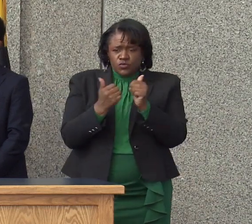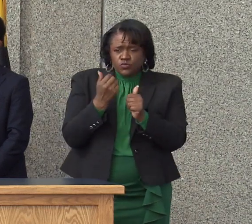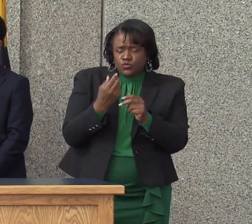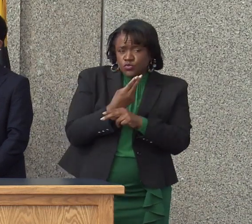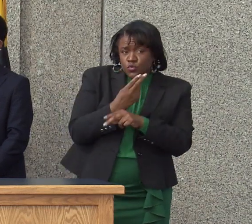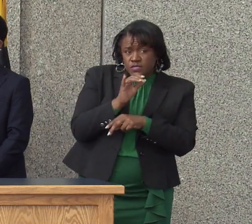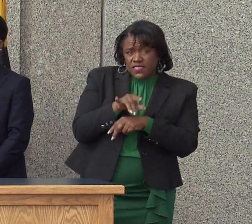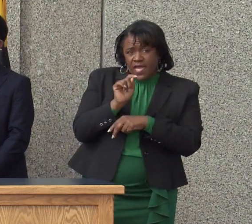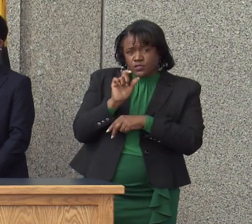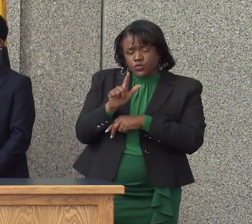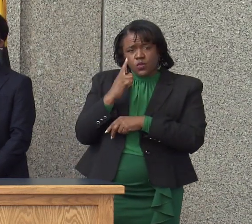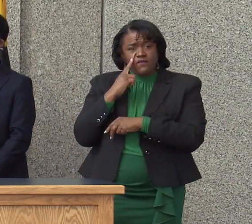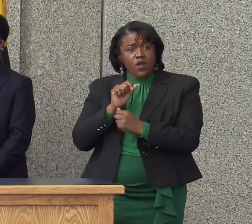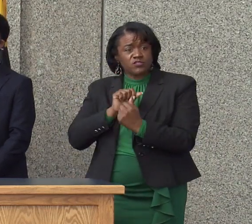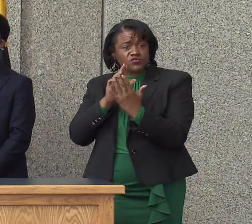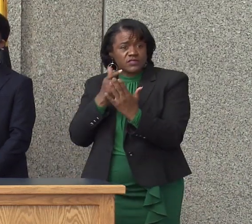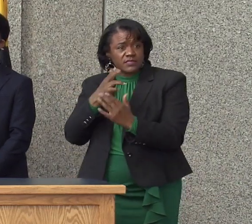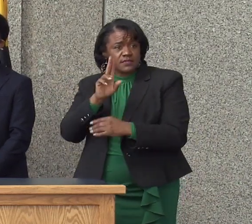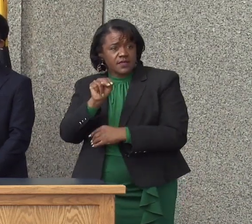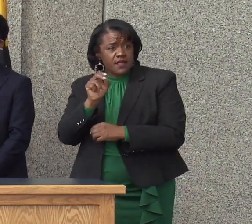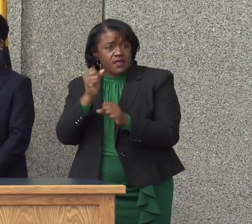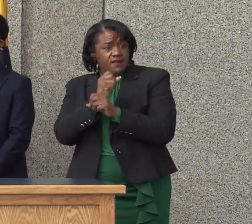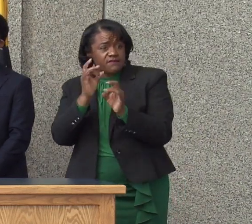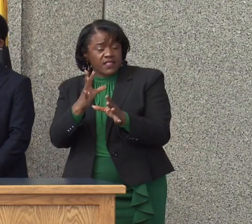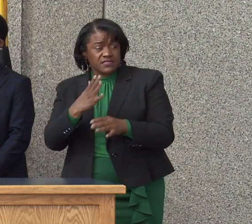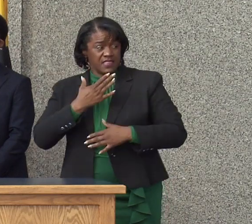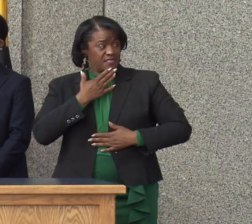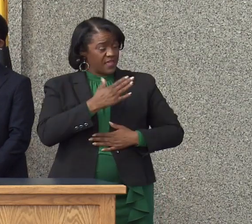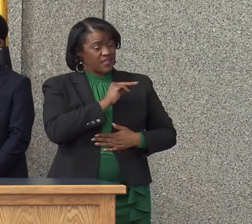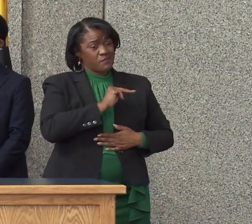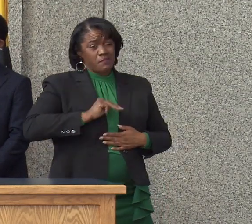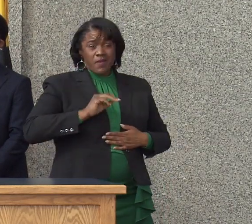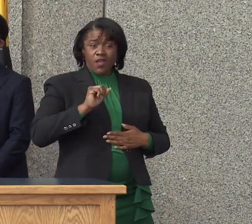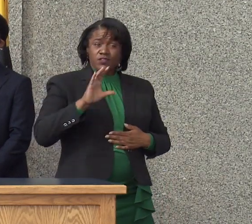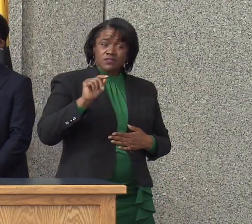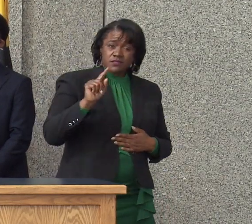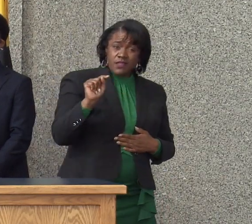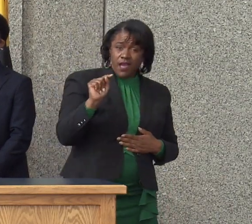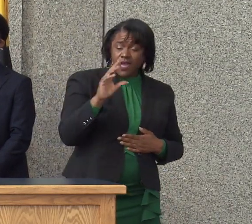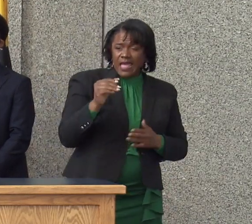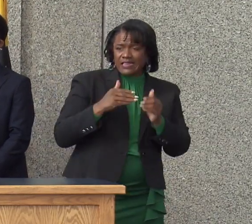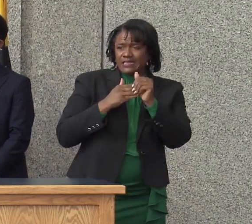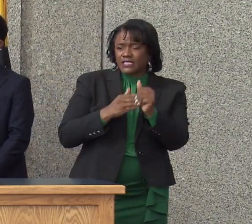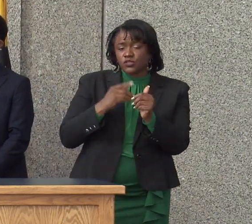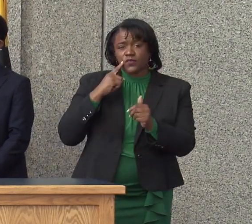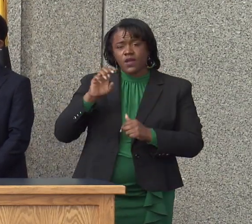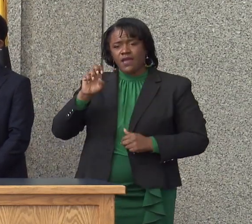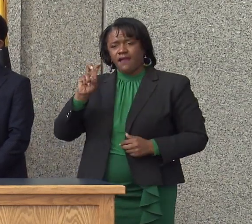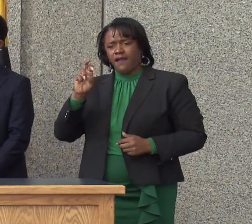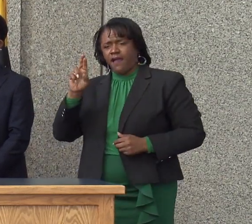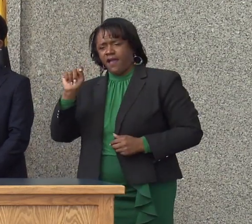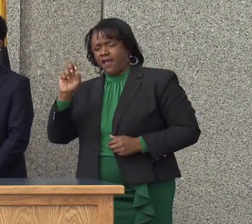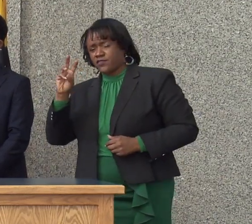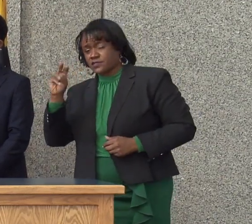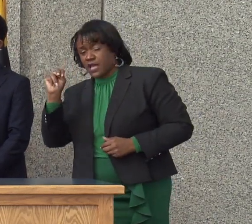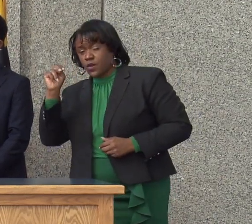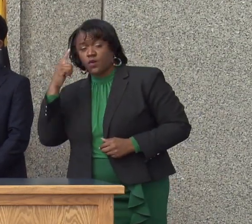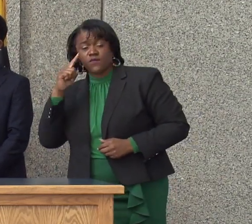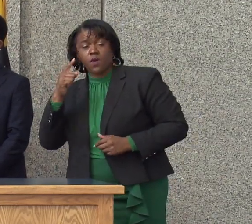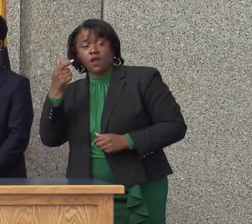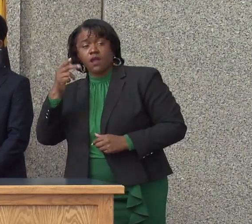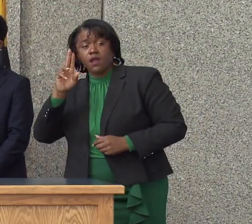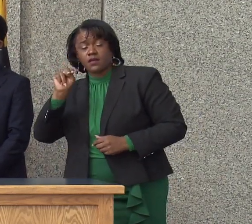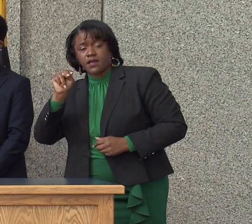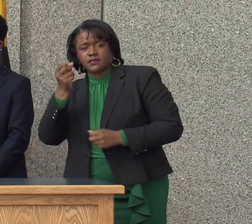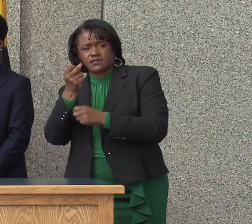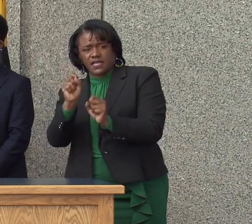tool in addressing gun violence. So I want to thank Mayor Scott and the leadership of Everytown for Gun Safety and our law enforcement partners